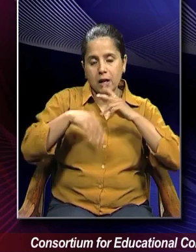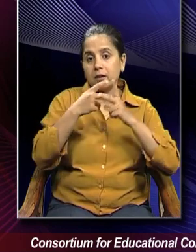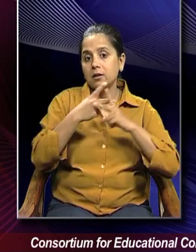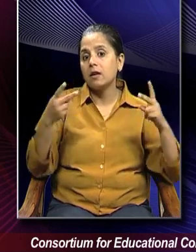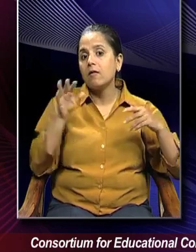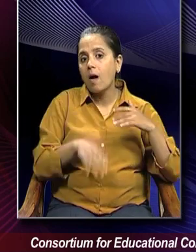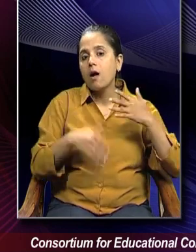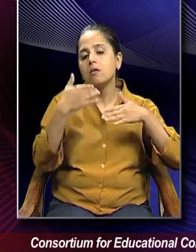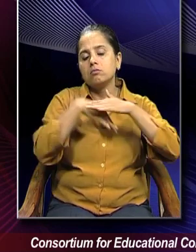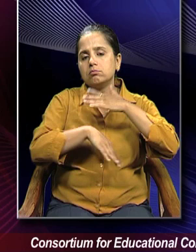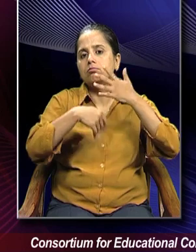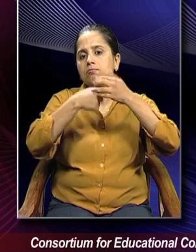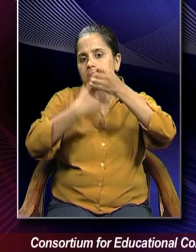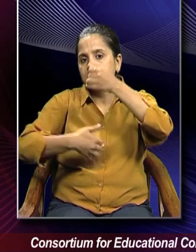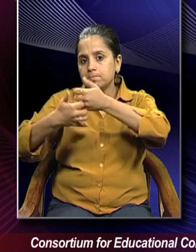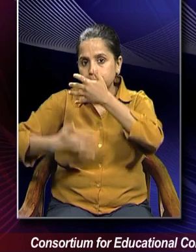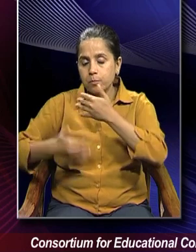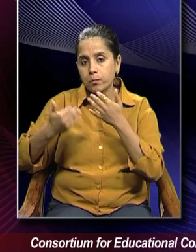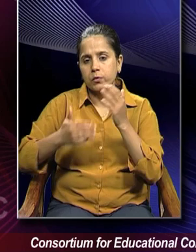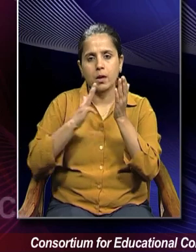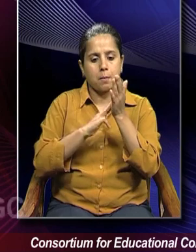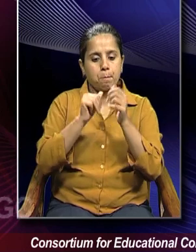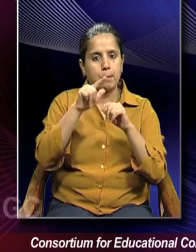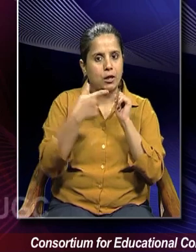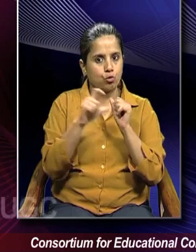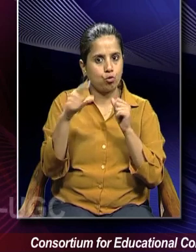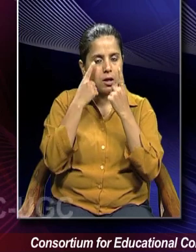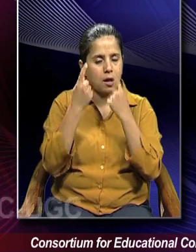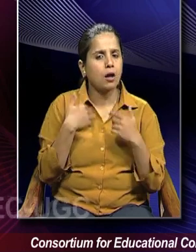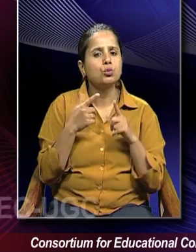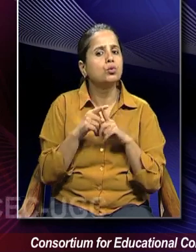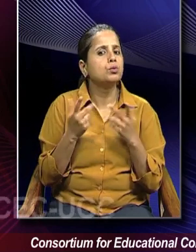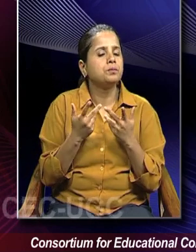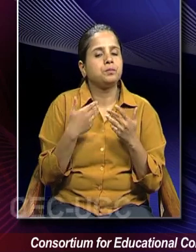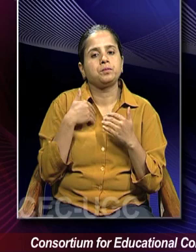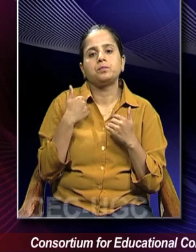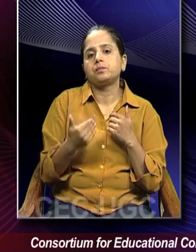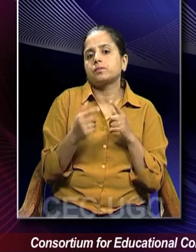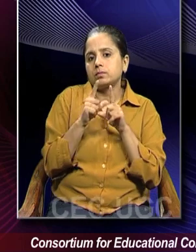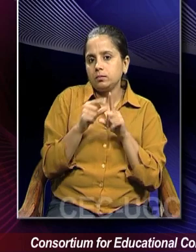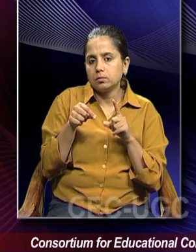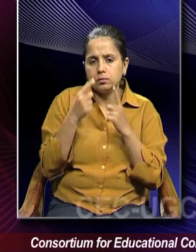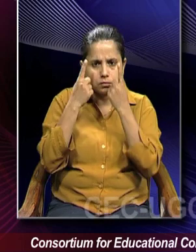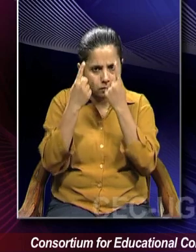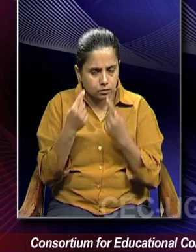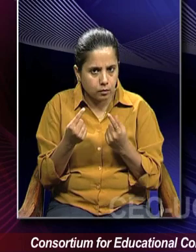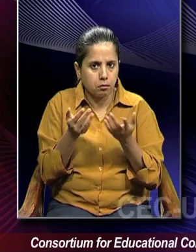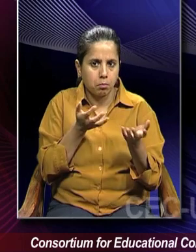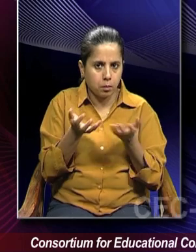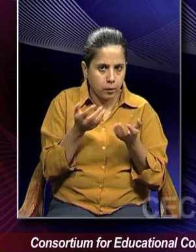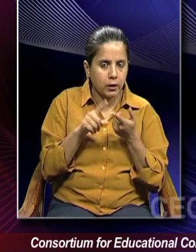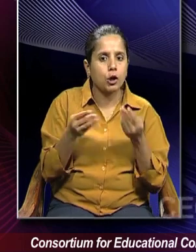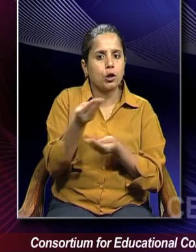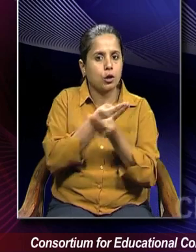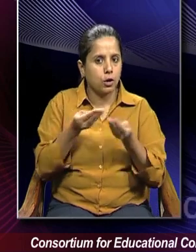analysis. So, let us start with metric analysis. In metric analysis, what we do? We go for analyzing market,